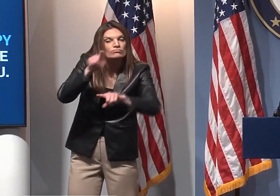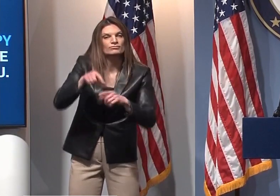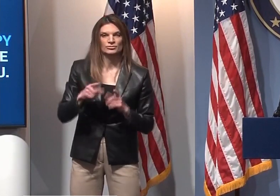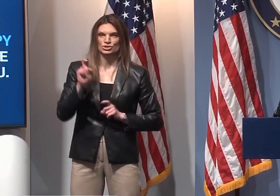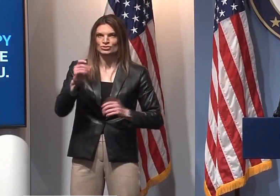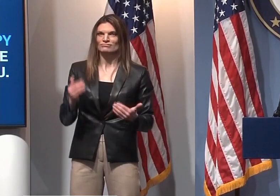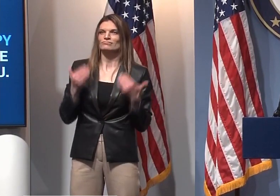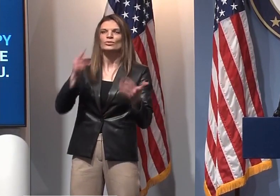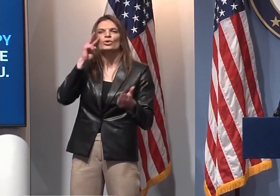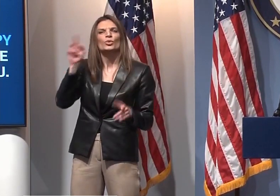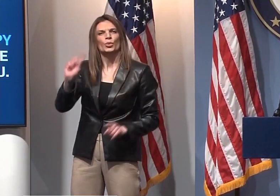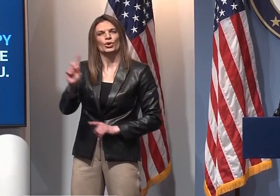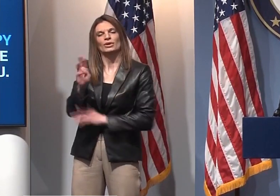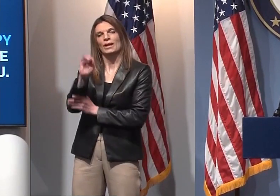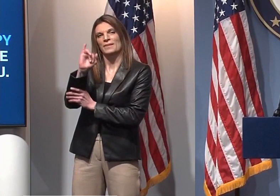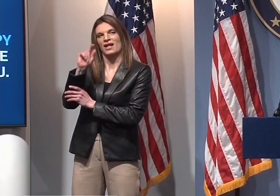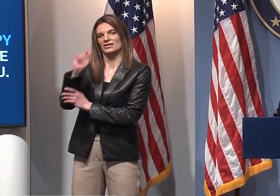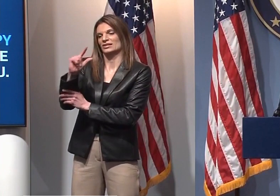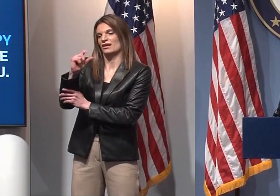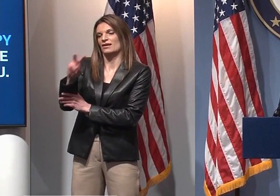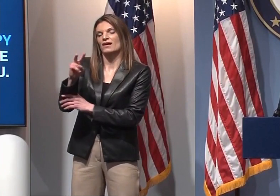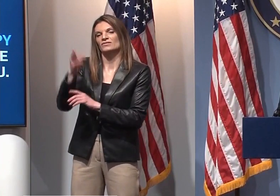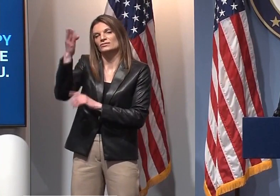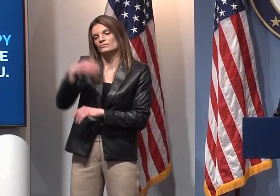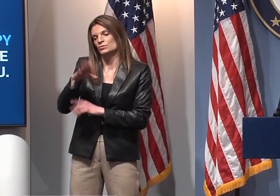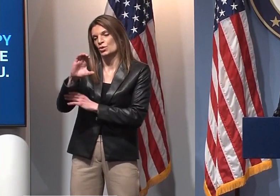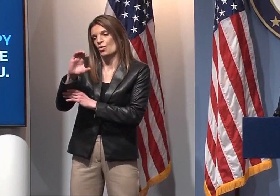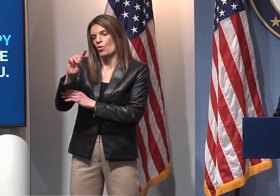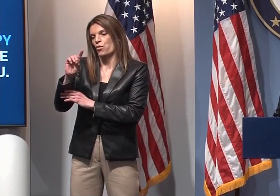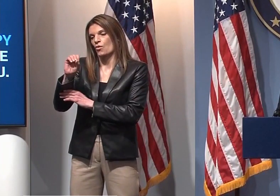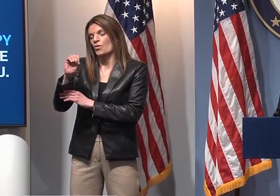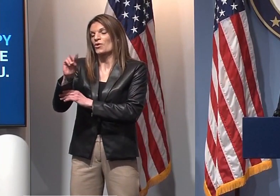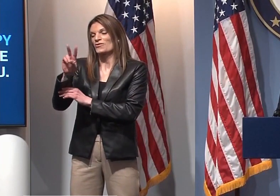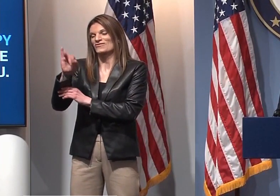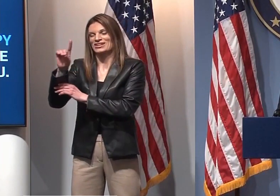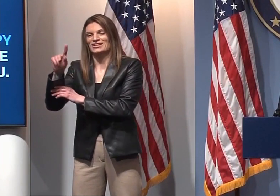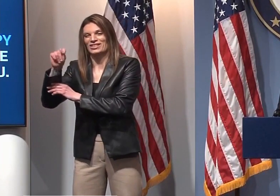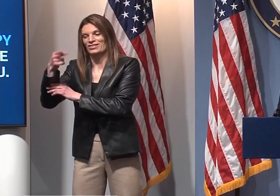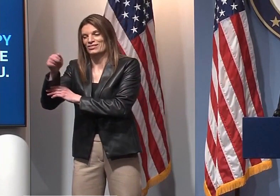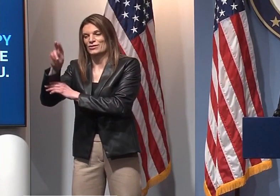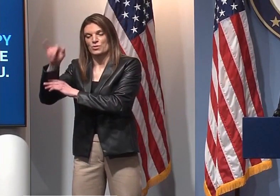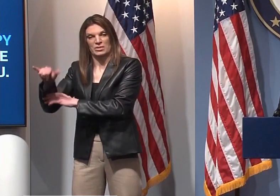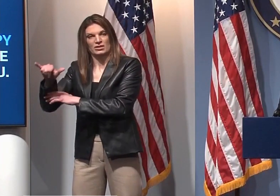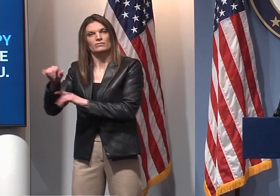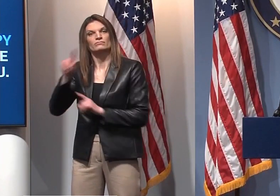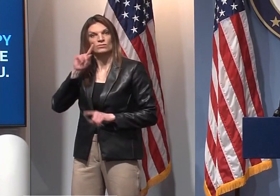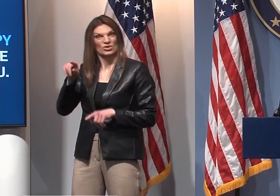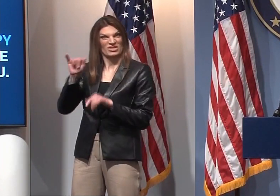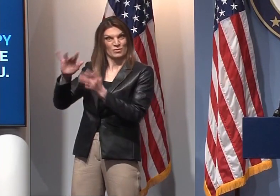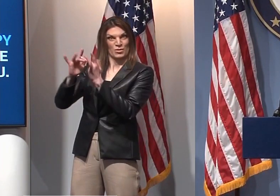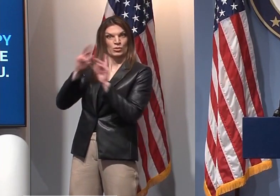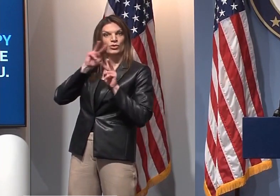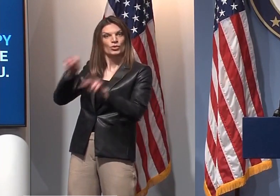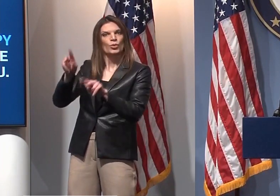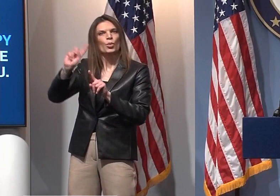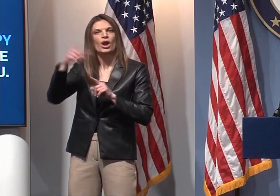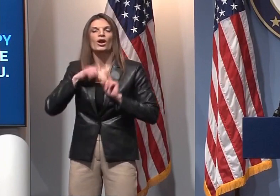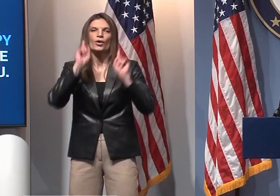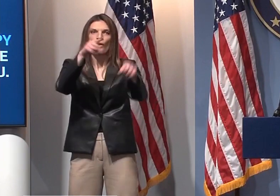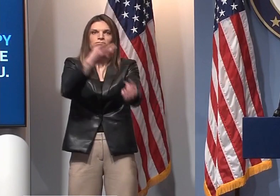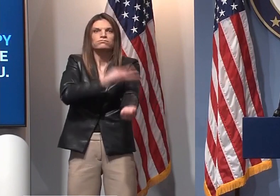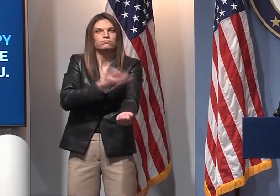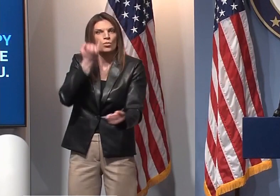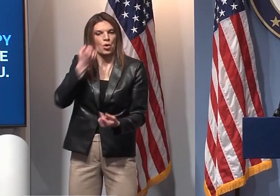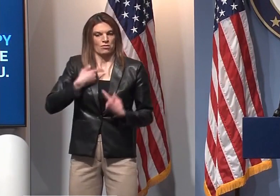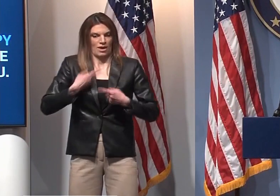go to michigan.gov/COVID-therapy to find a site administering the antibody treatments near you. The treatments offered by Regeneron